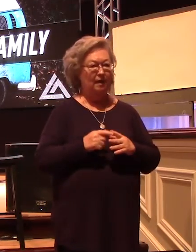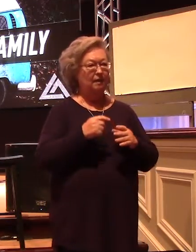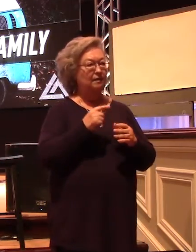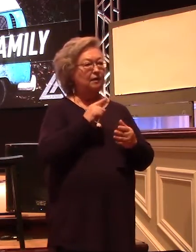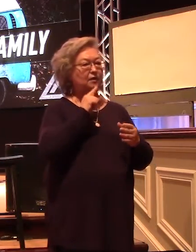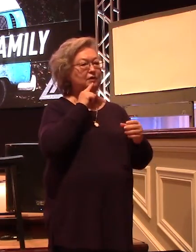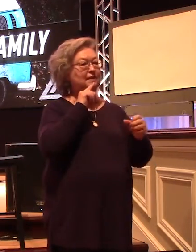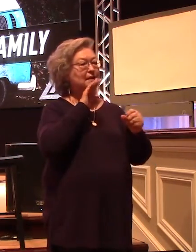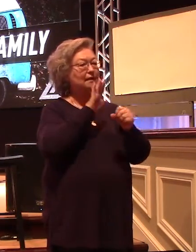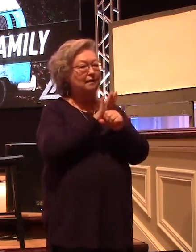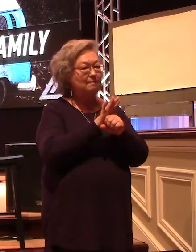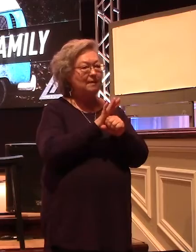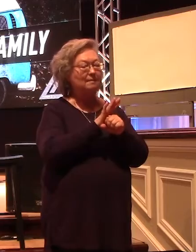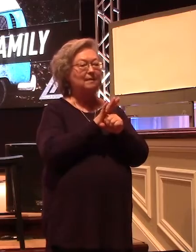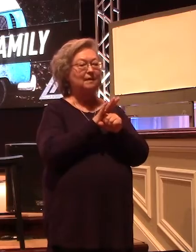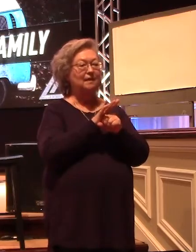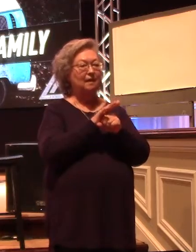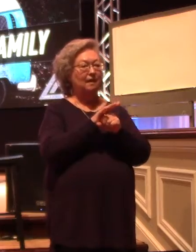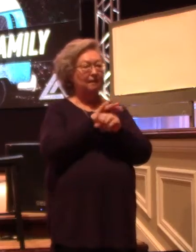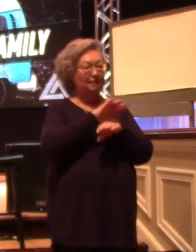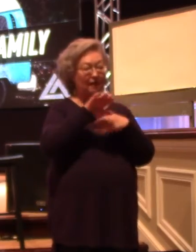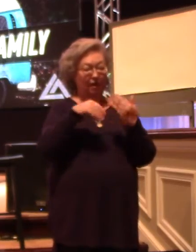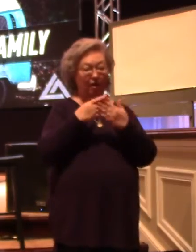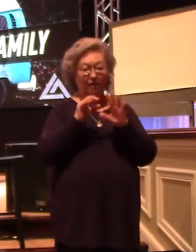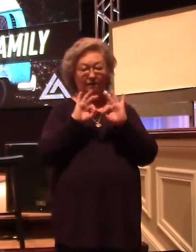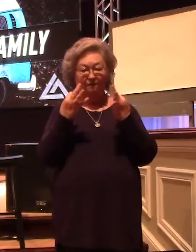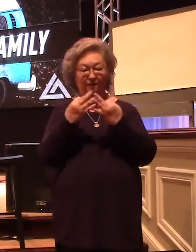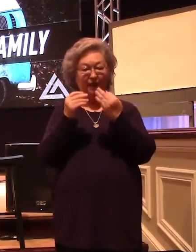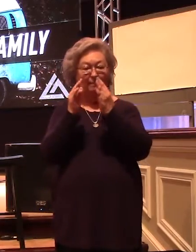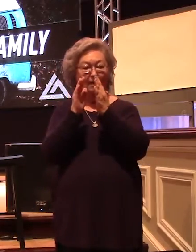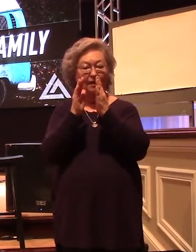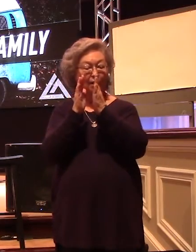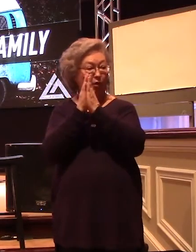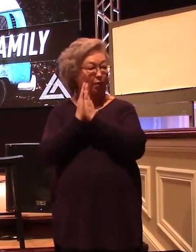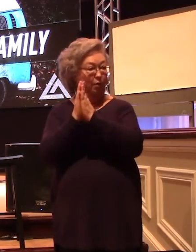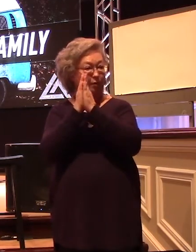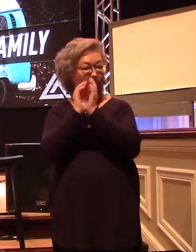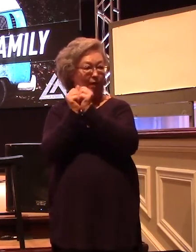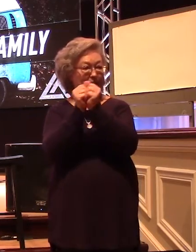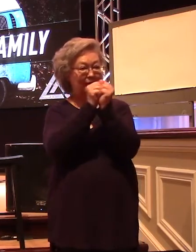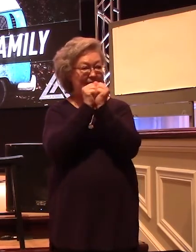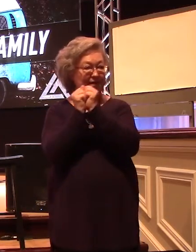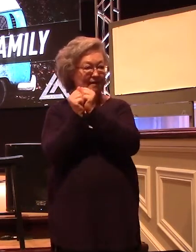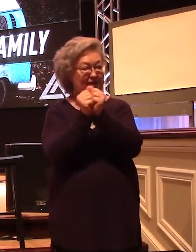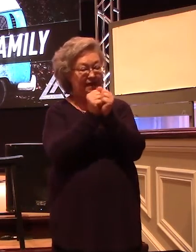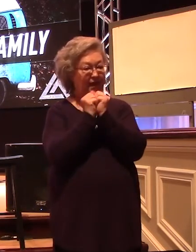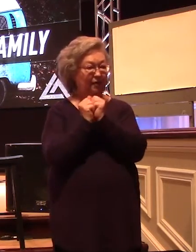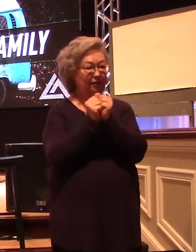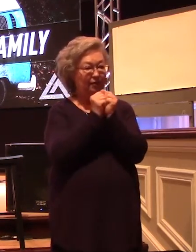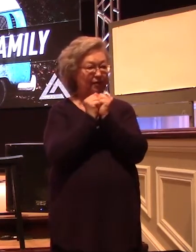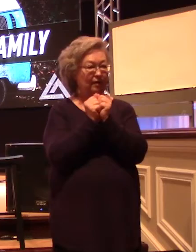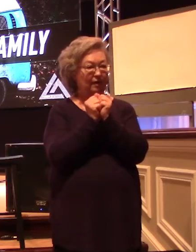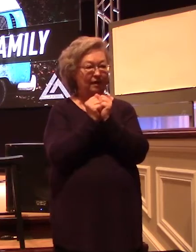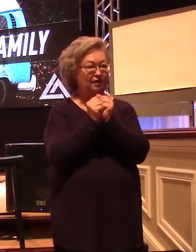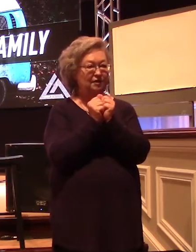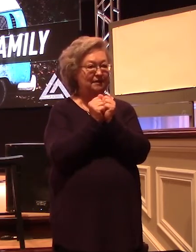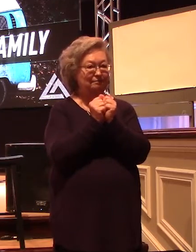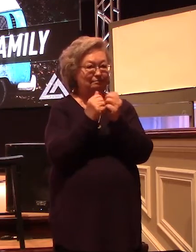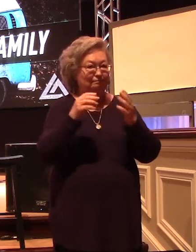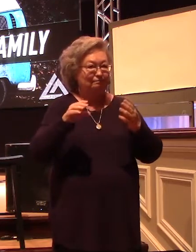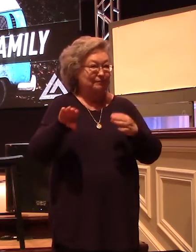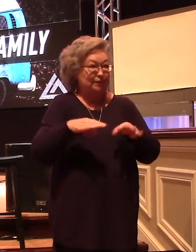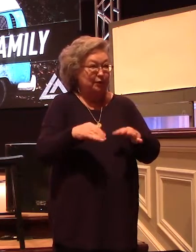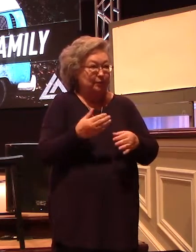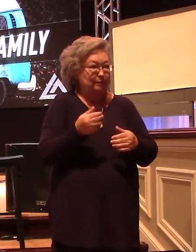to pray together. It can be that simple in order to be a spiritual leader in your home, guys. But just do something. Have